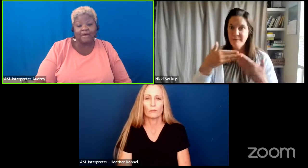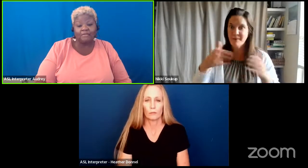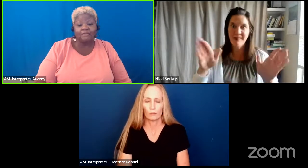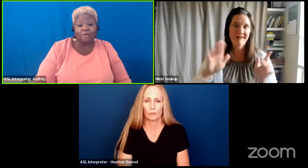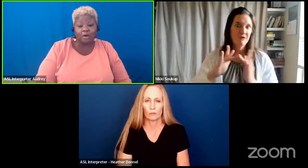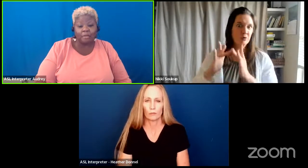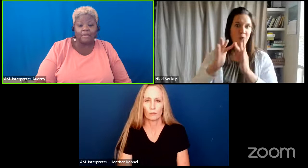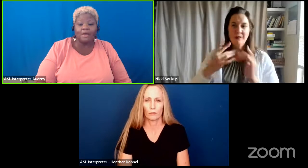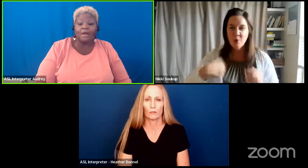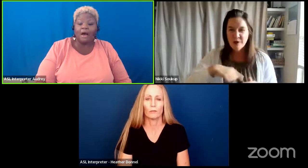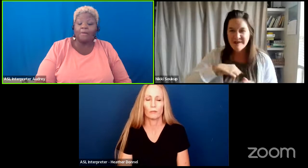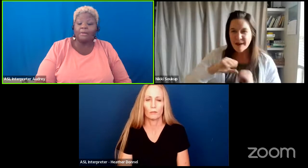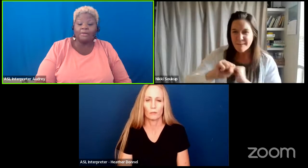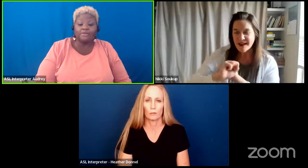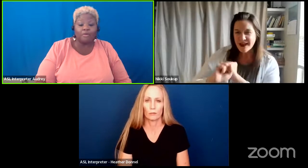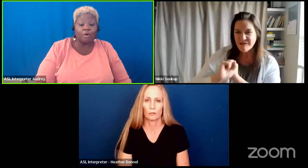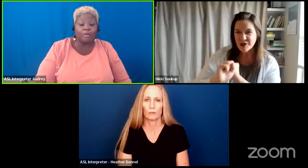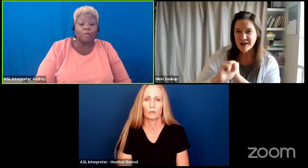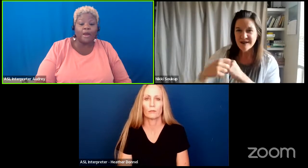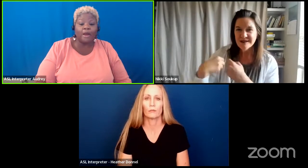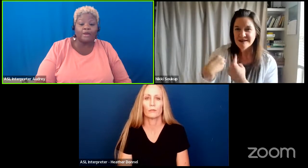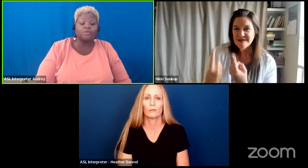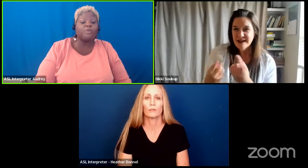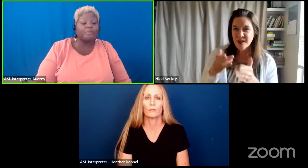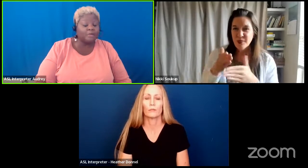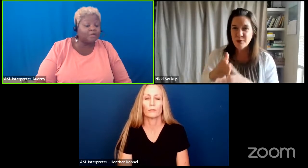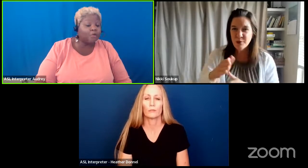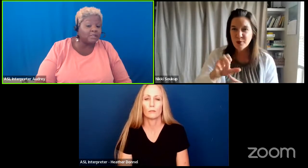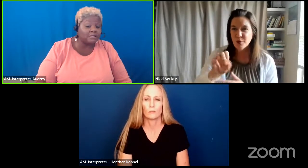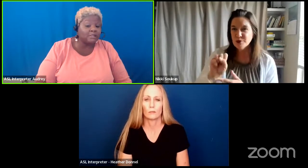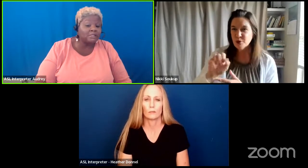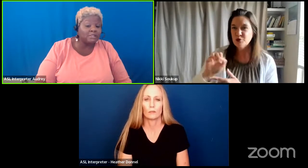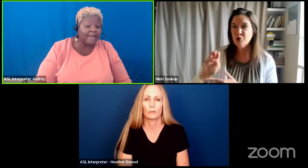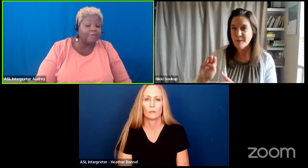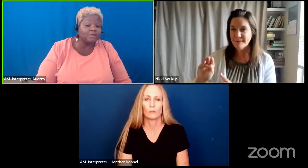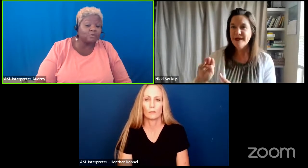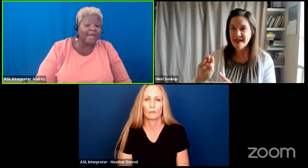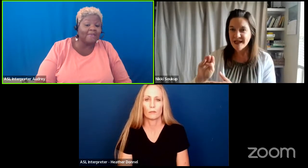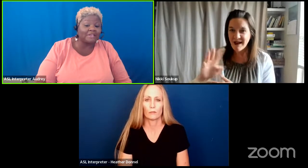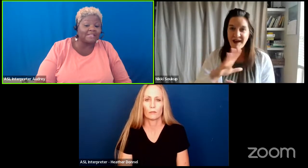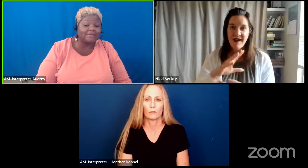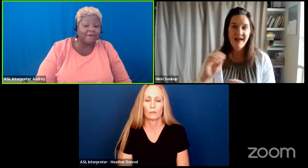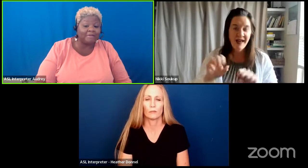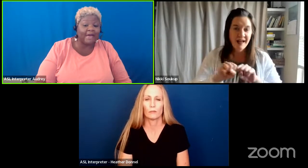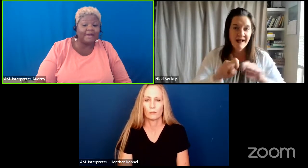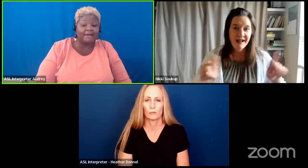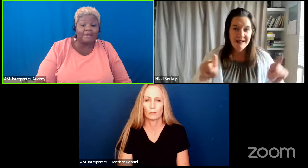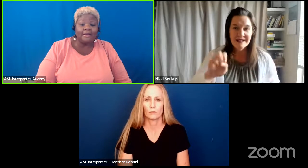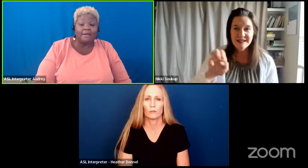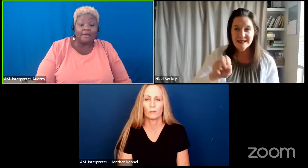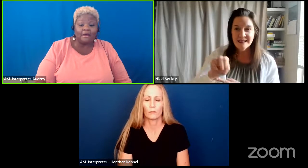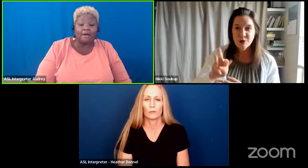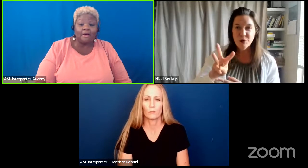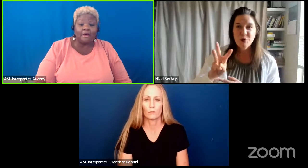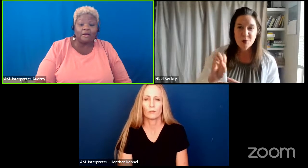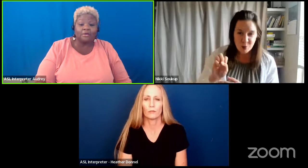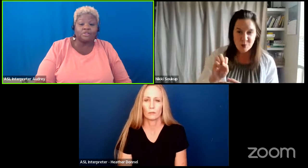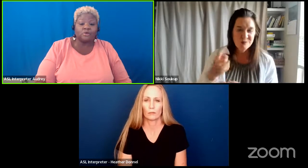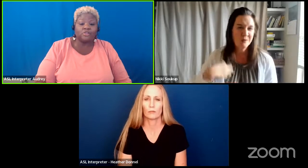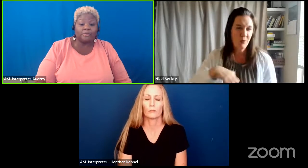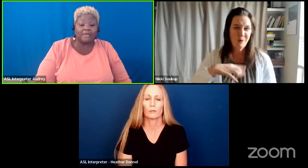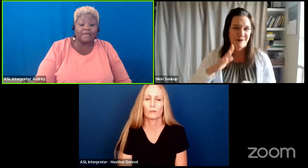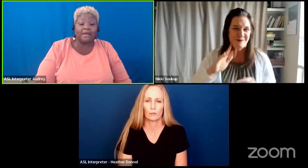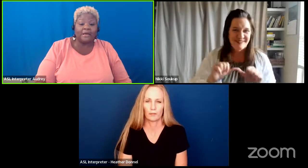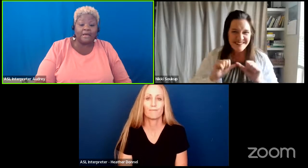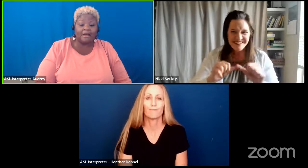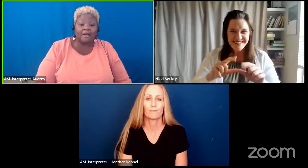we'll have the forum, a public forum, awareness. We'll look to that, because we'll be advertising about that on our